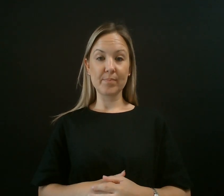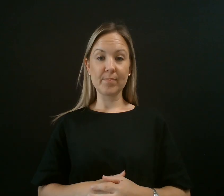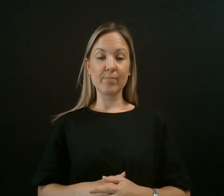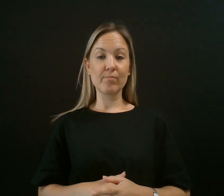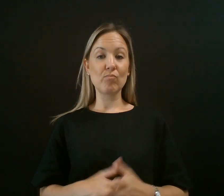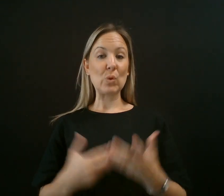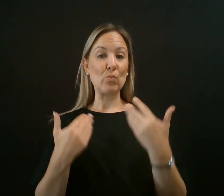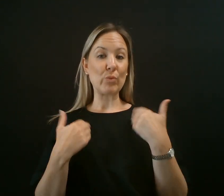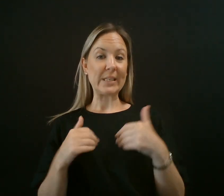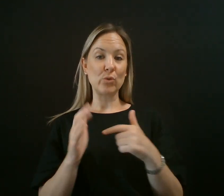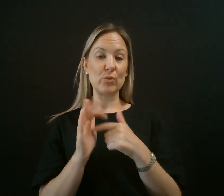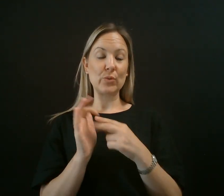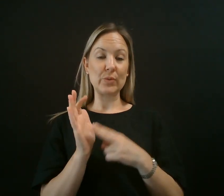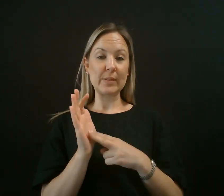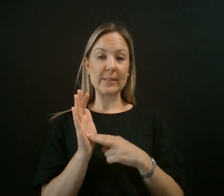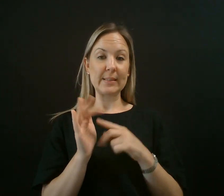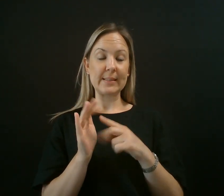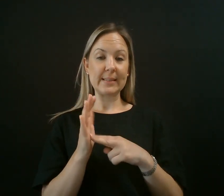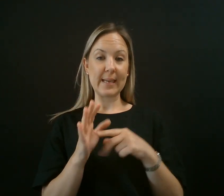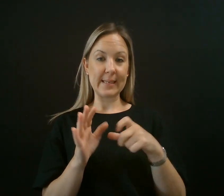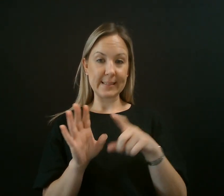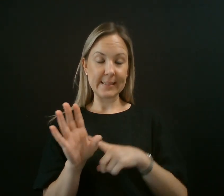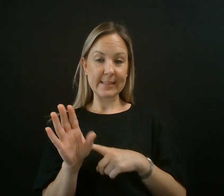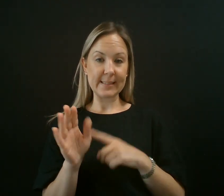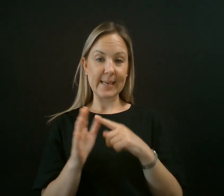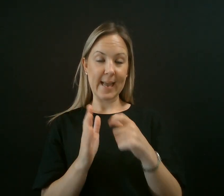Residential Tenancy Act 1997 for Vic,